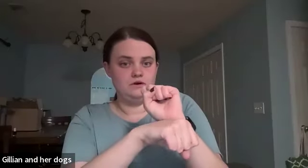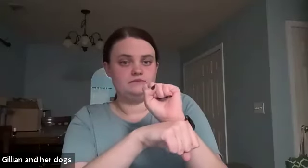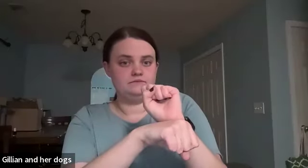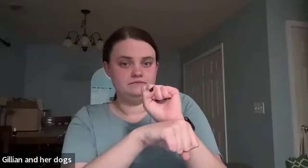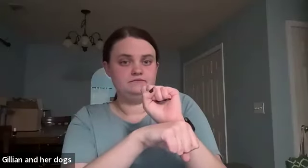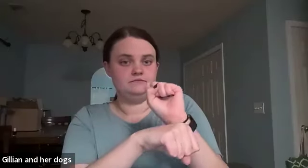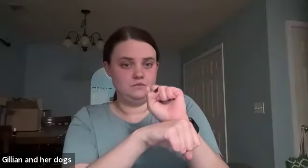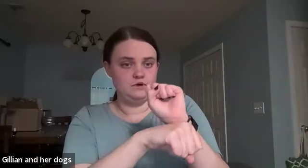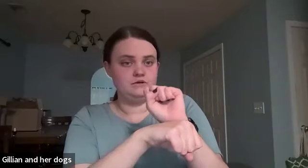work.